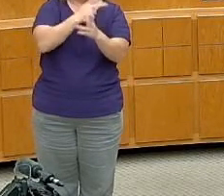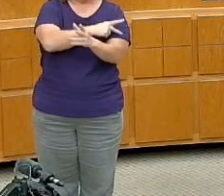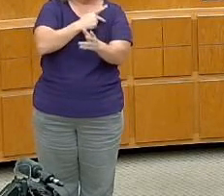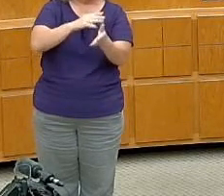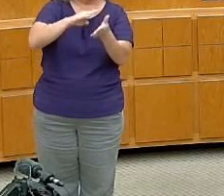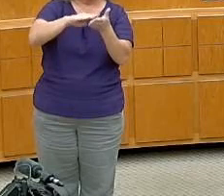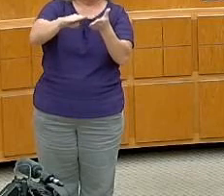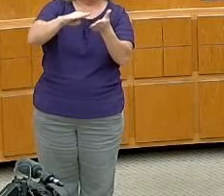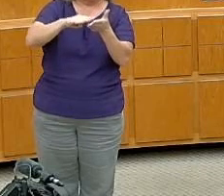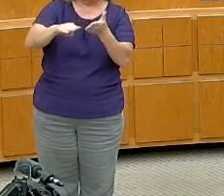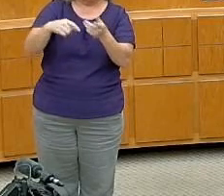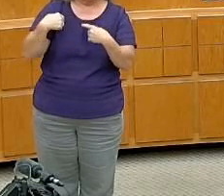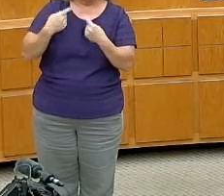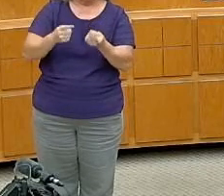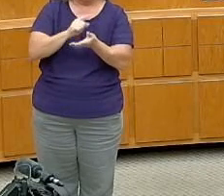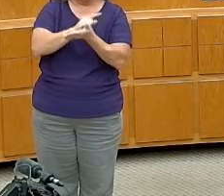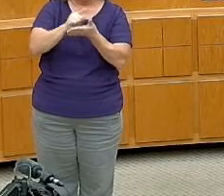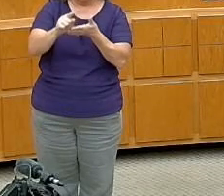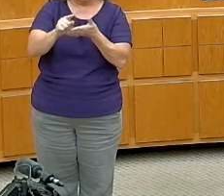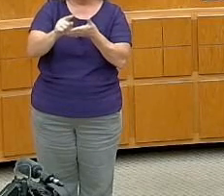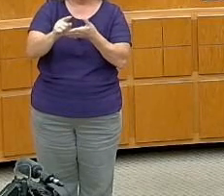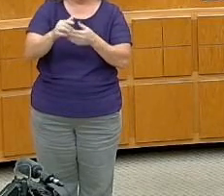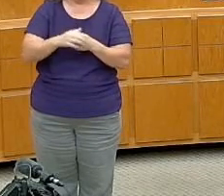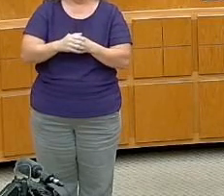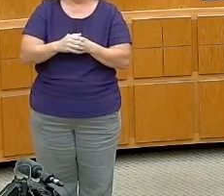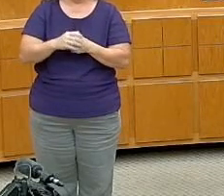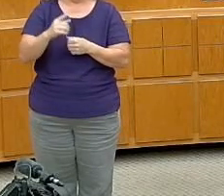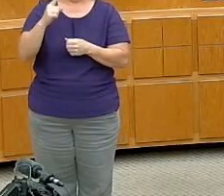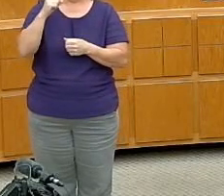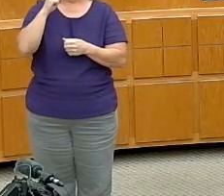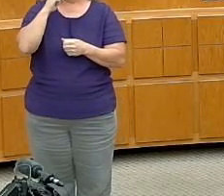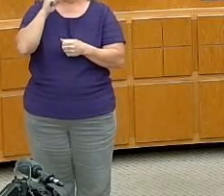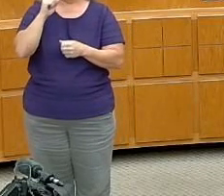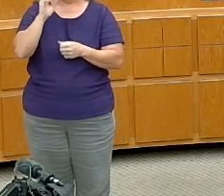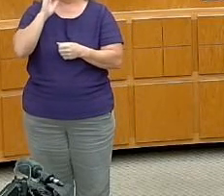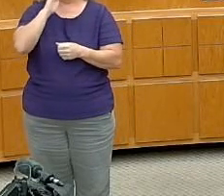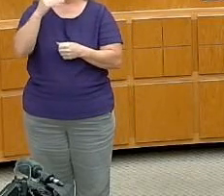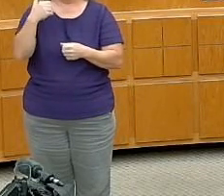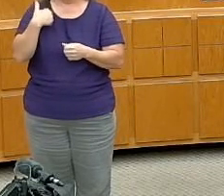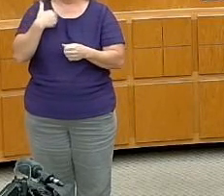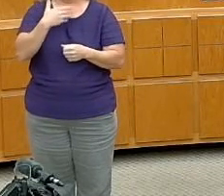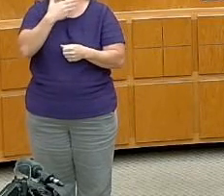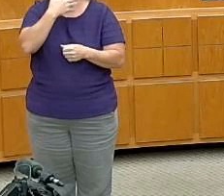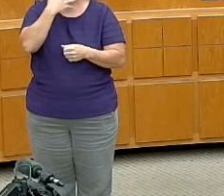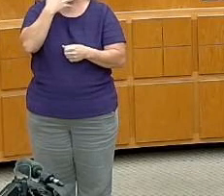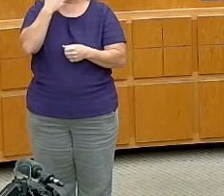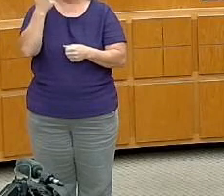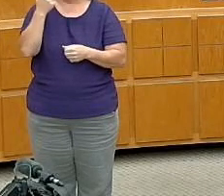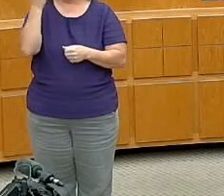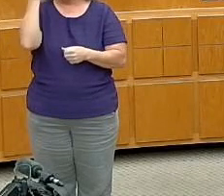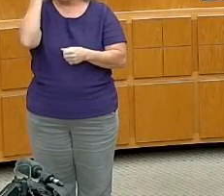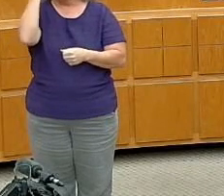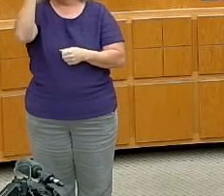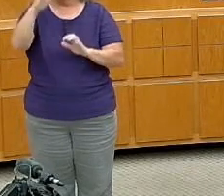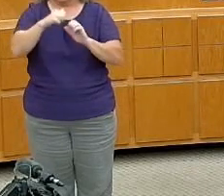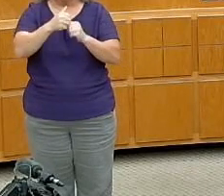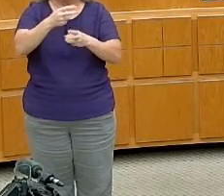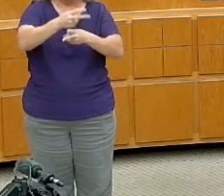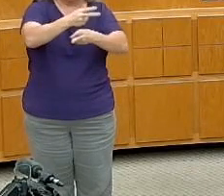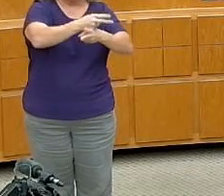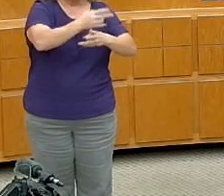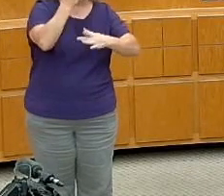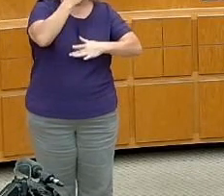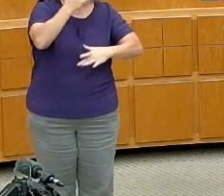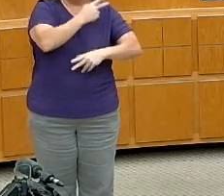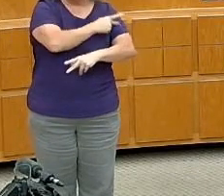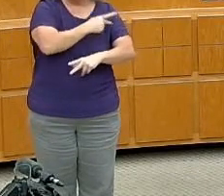I think we might have some idea about the best course of treatment for the sick patients going forward. And of